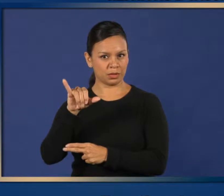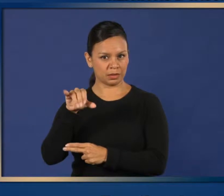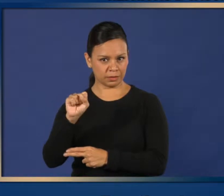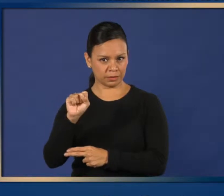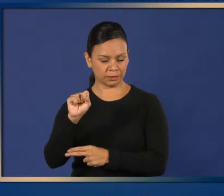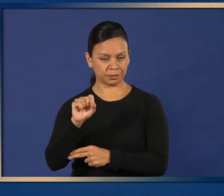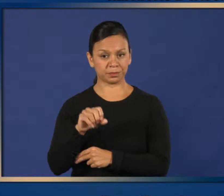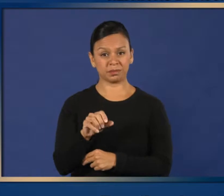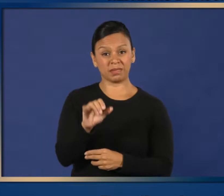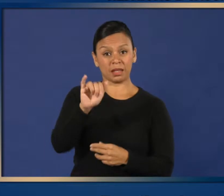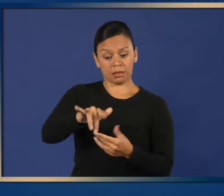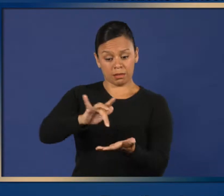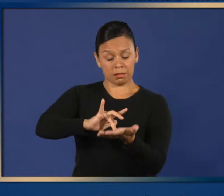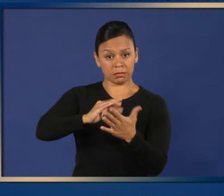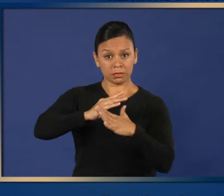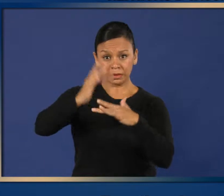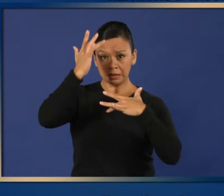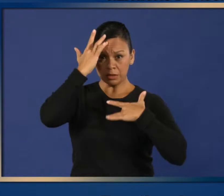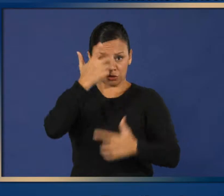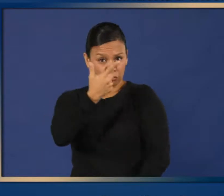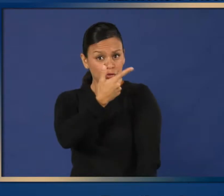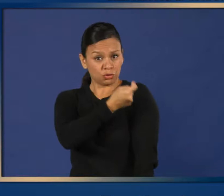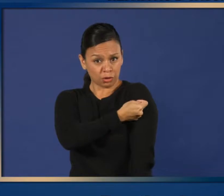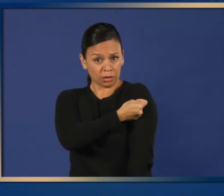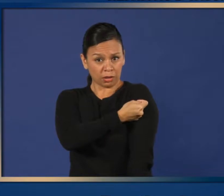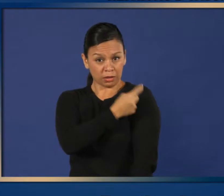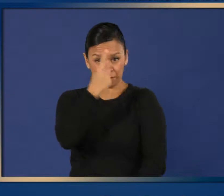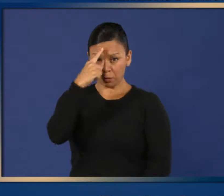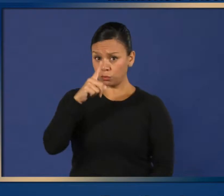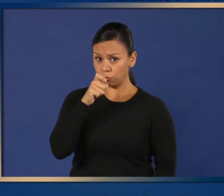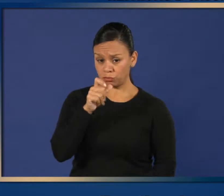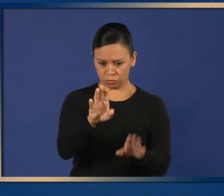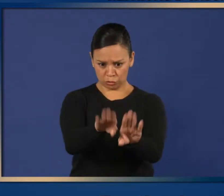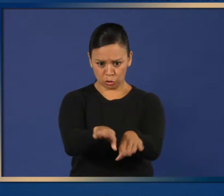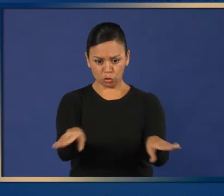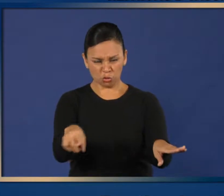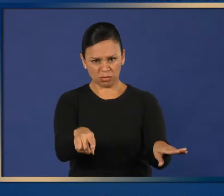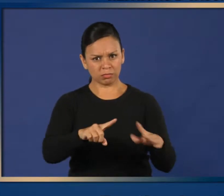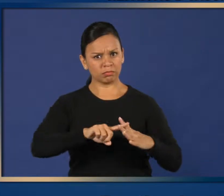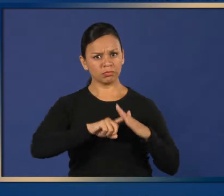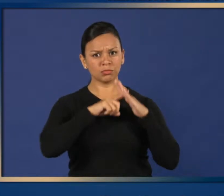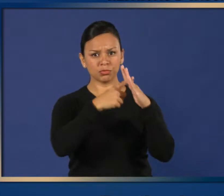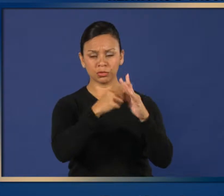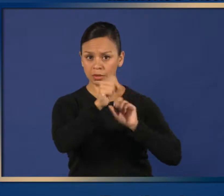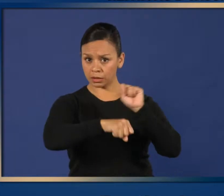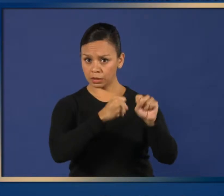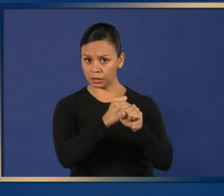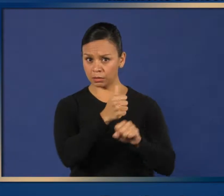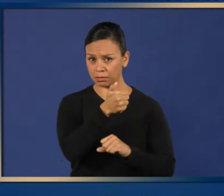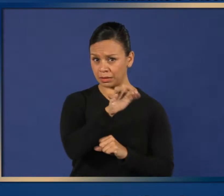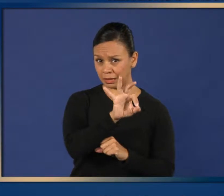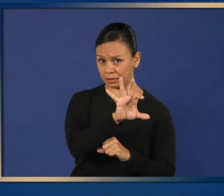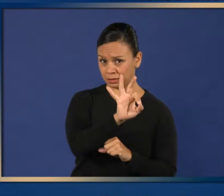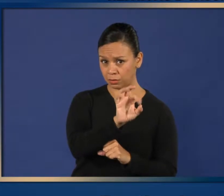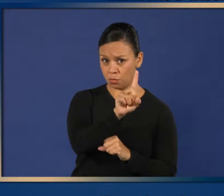Routine hepatitis B vaccination of U.S. children began in